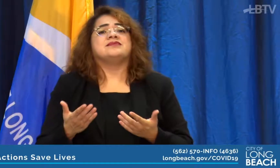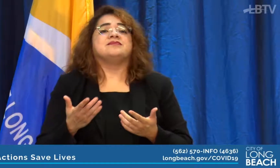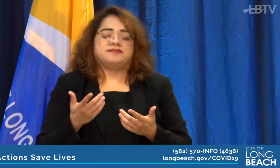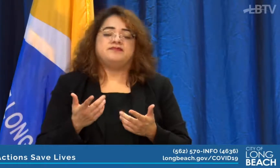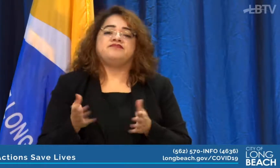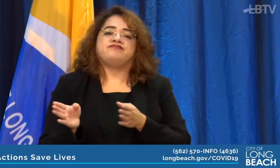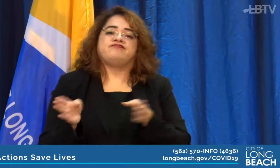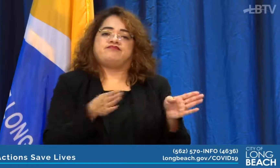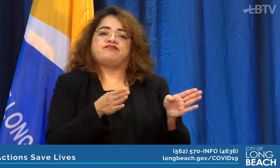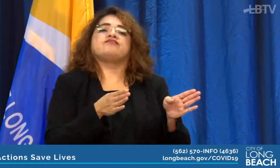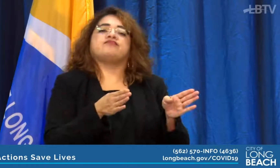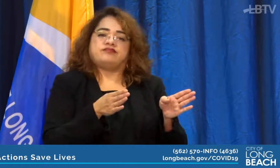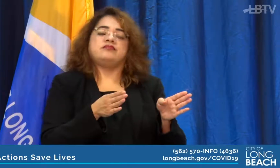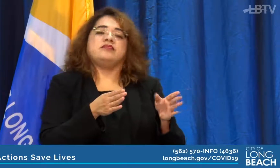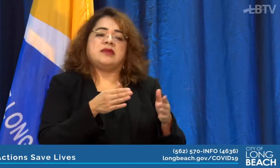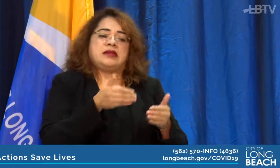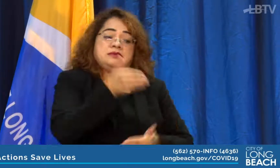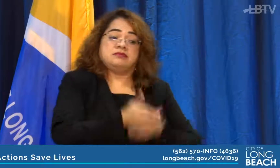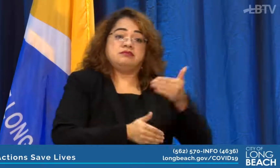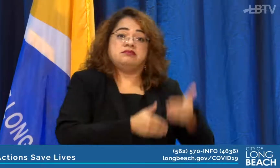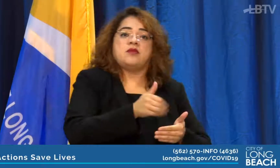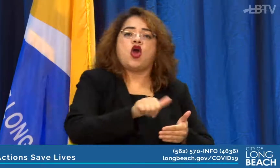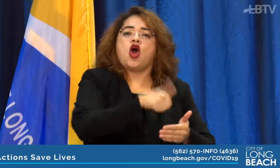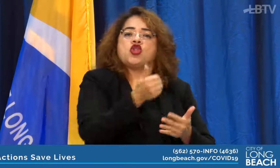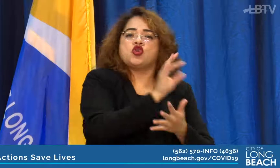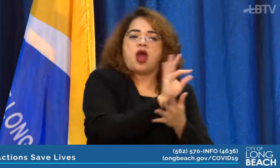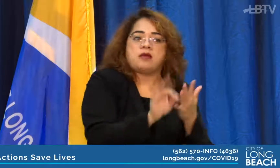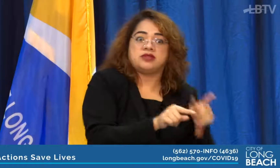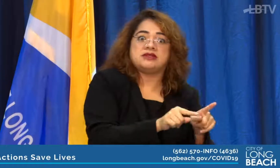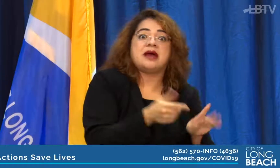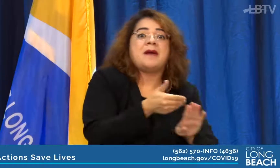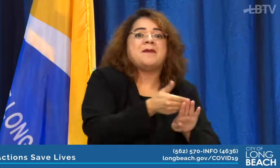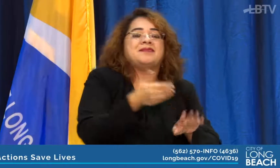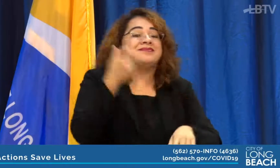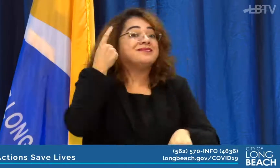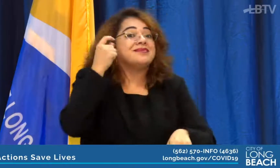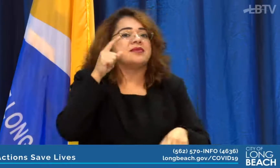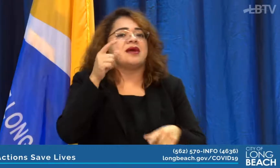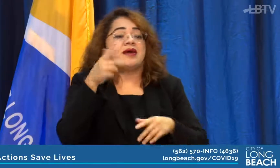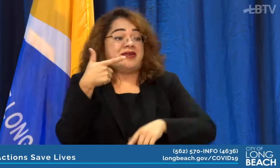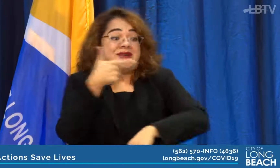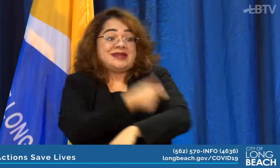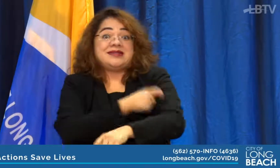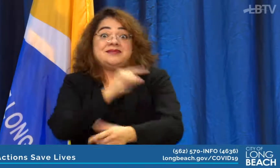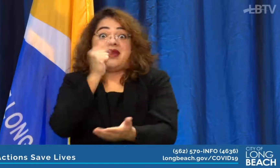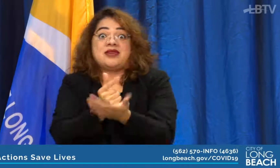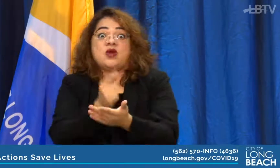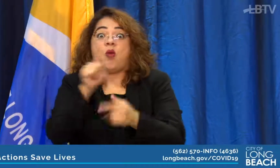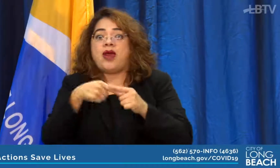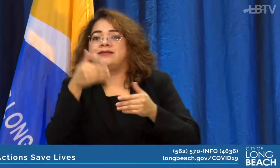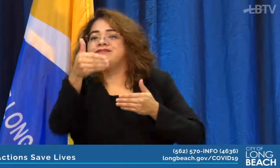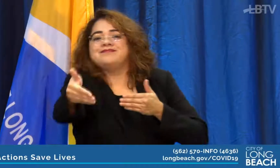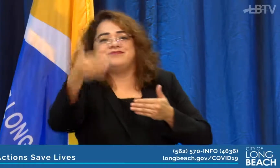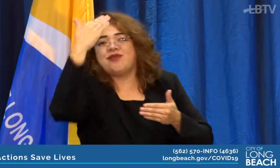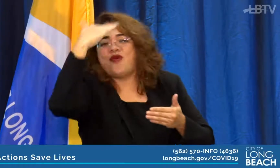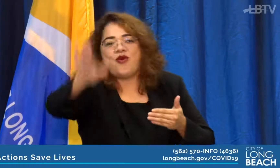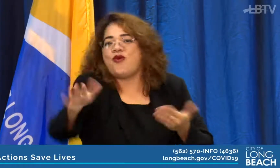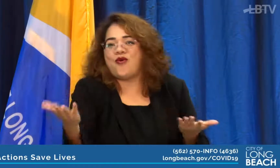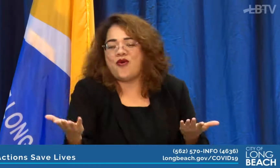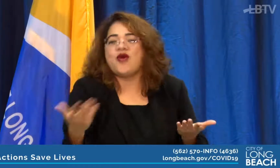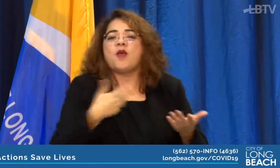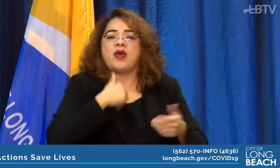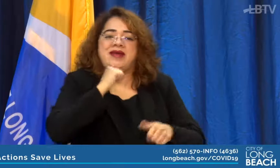vaccine. But at that point, we will be ready to do the mass vaccinations across the city to provide